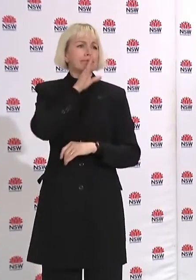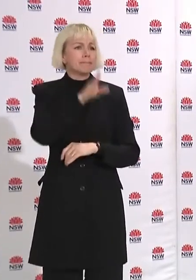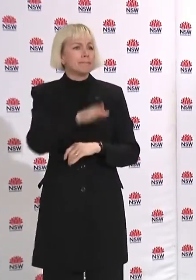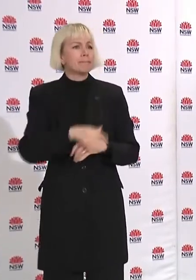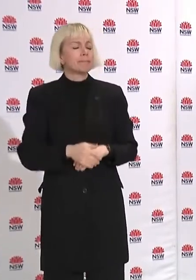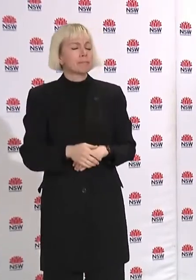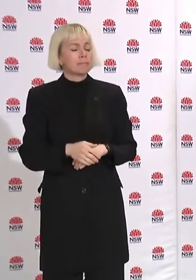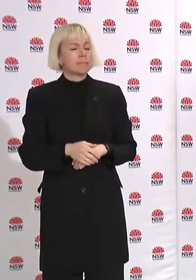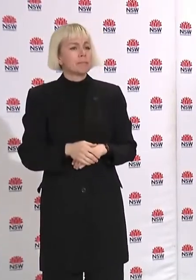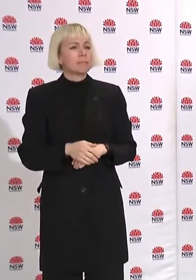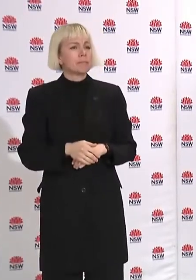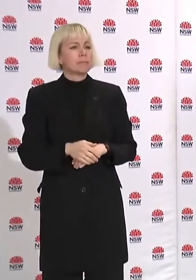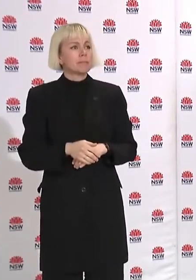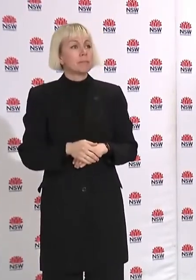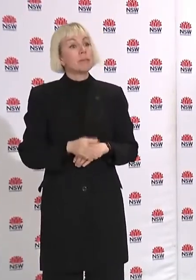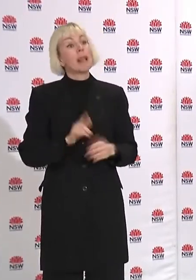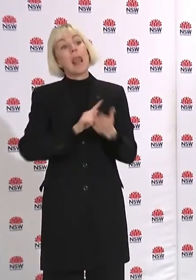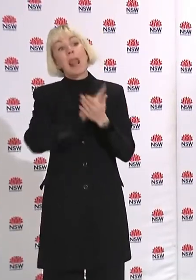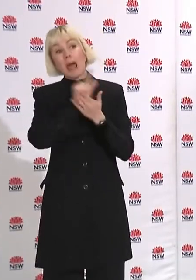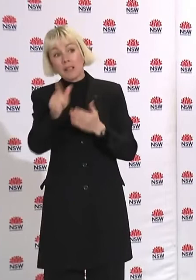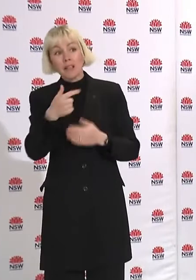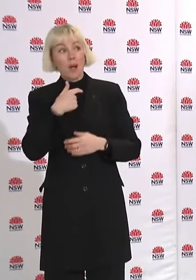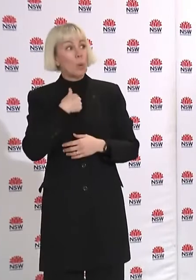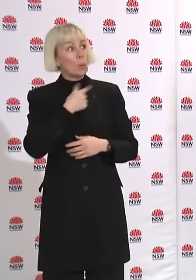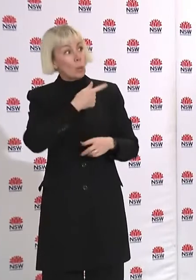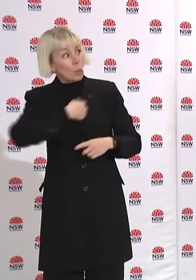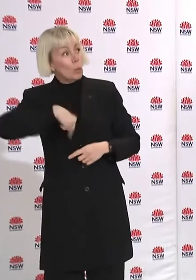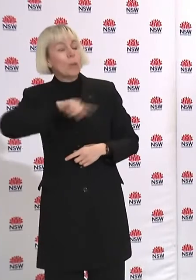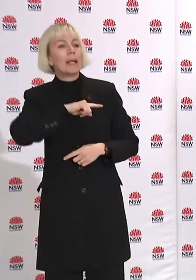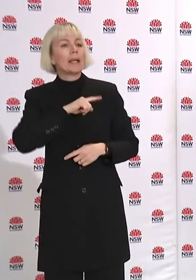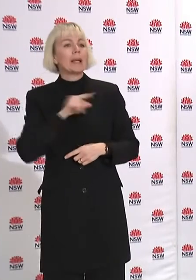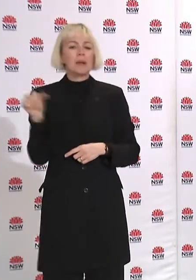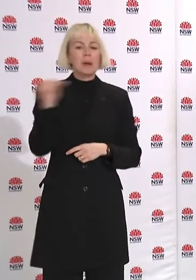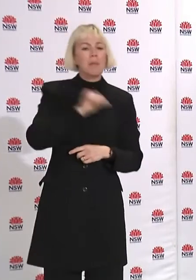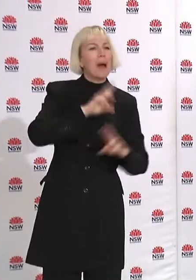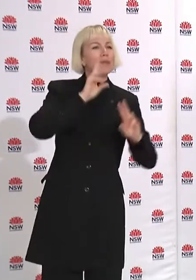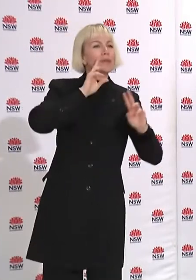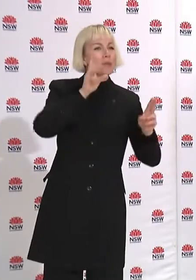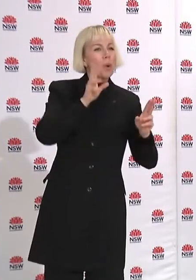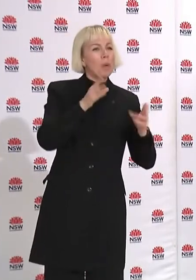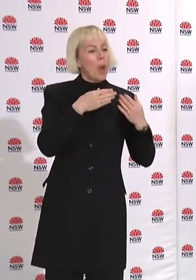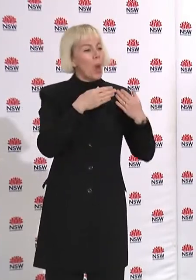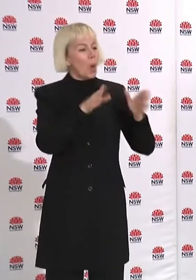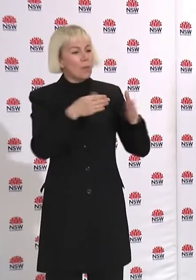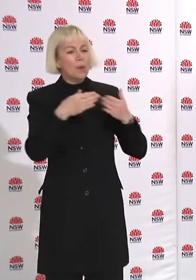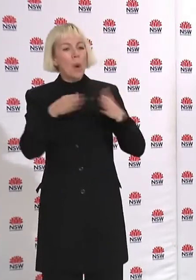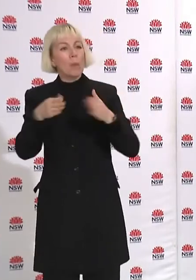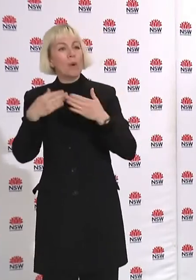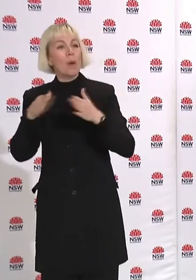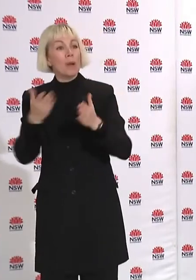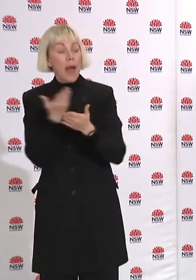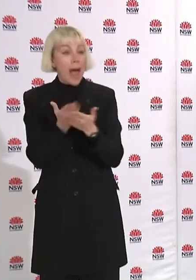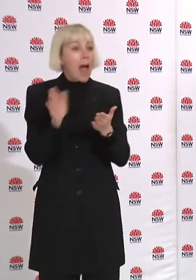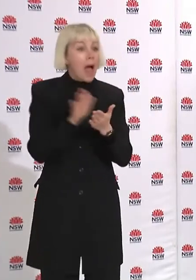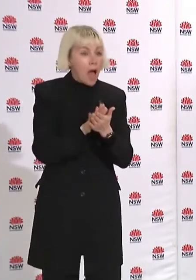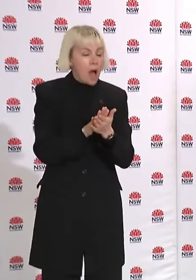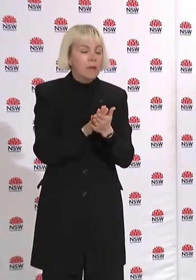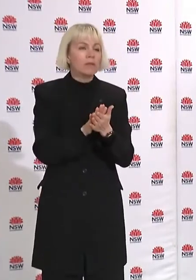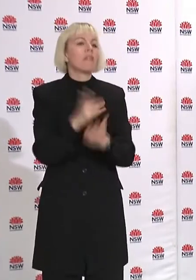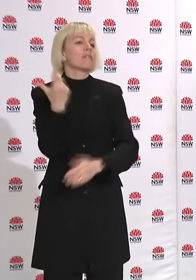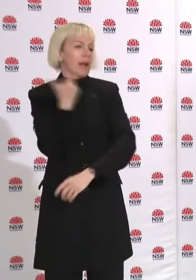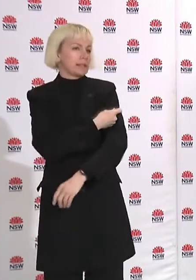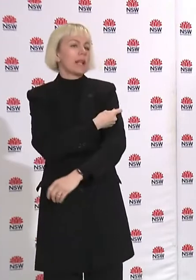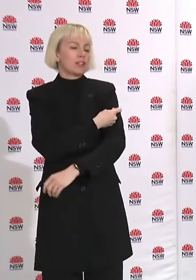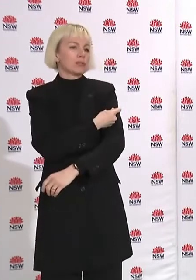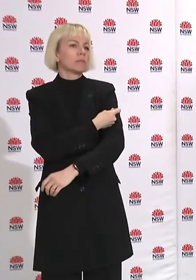our freedom, the key to us living freely and as openly as possible, is getting more jabs in arms and containing the virus and not